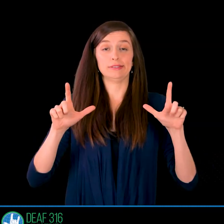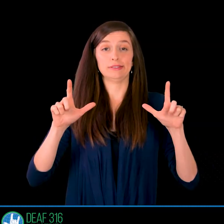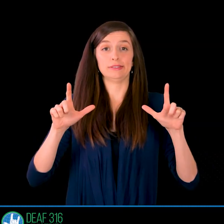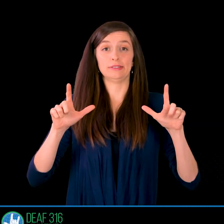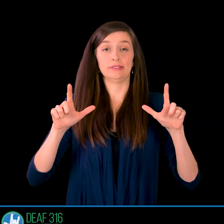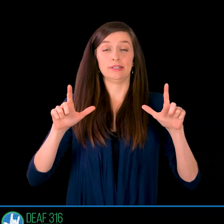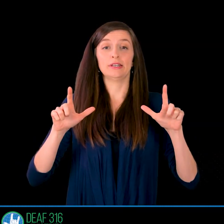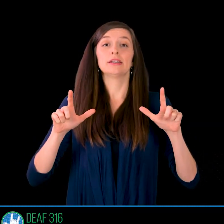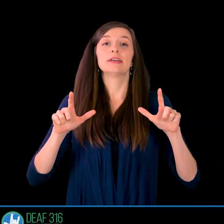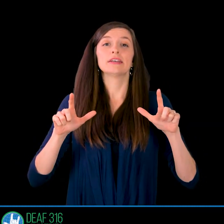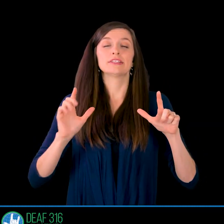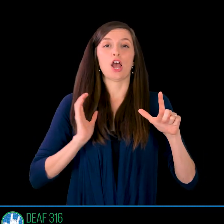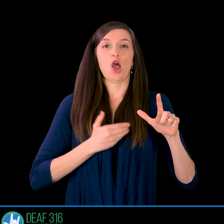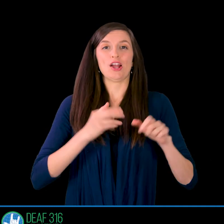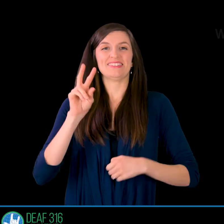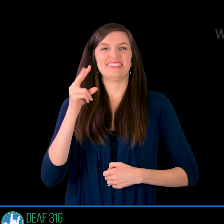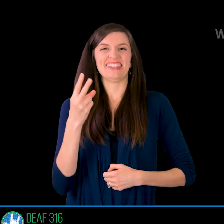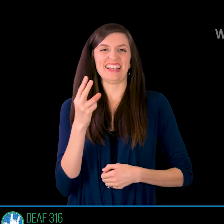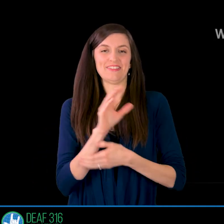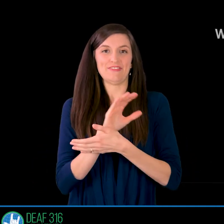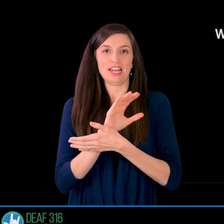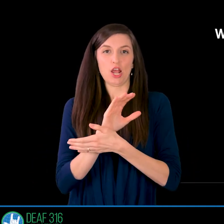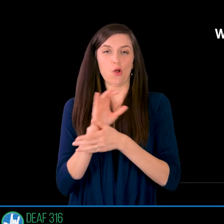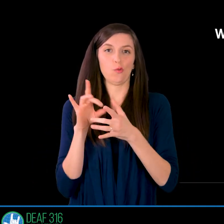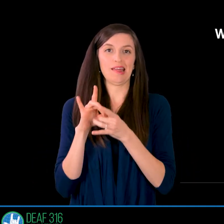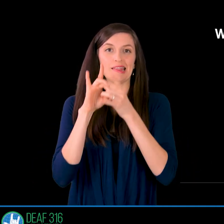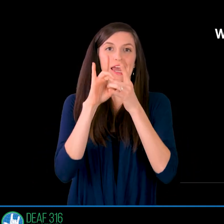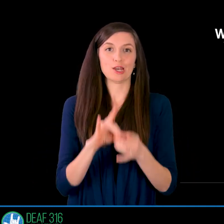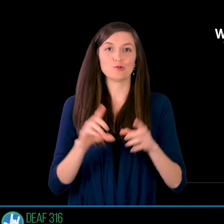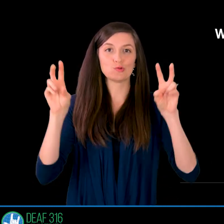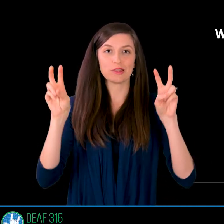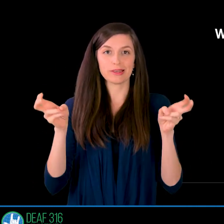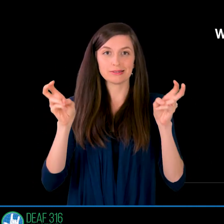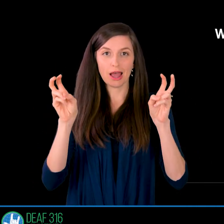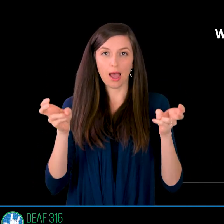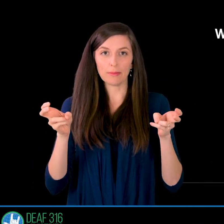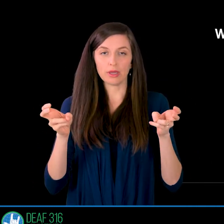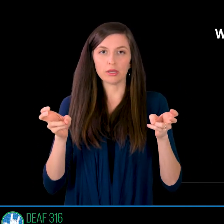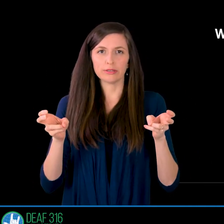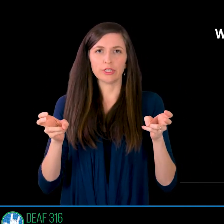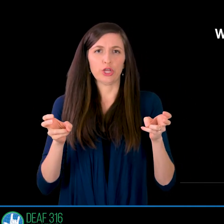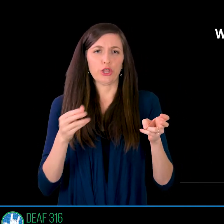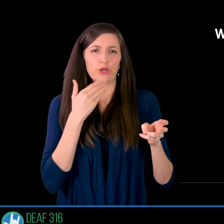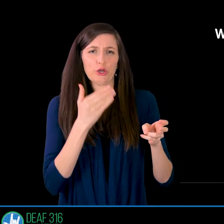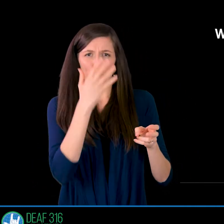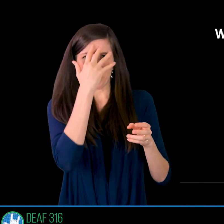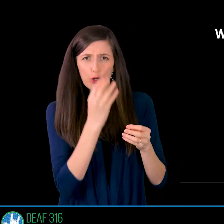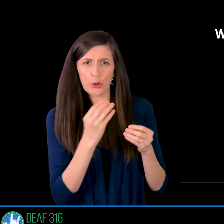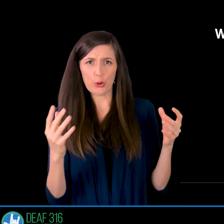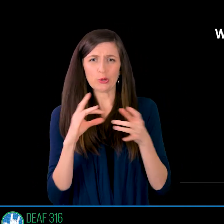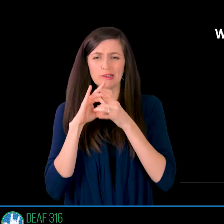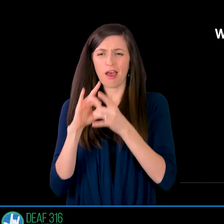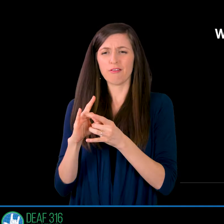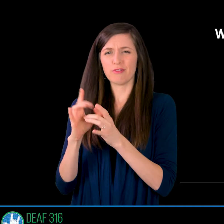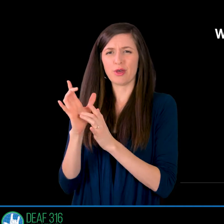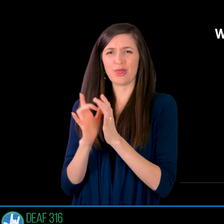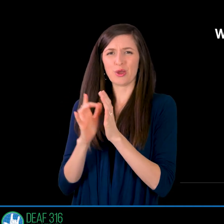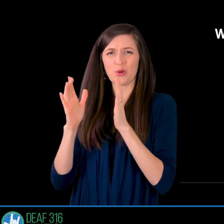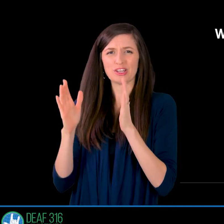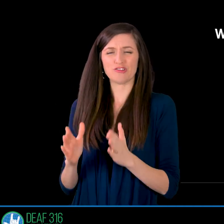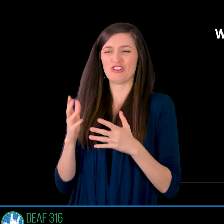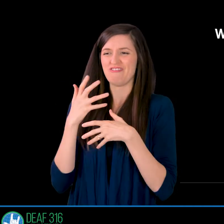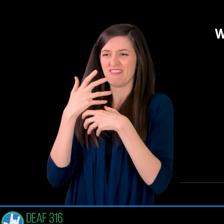This is our second session of Look at the Book on the topic, what is the good news